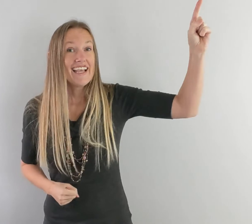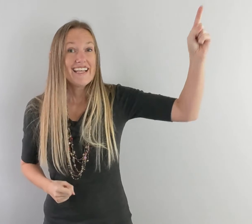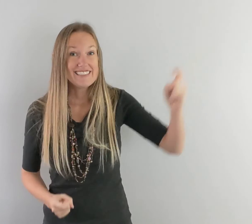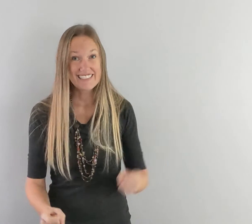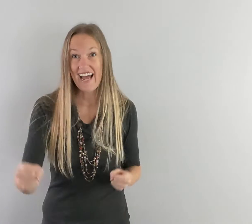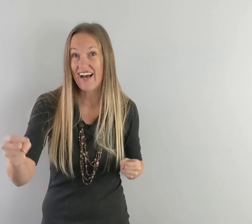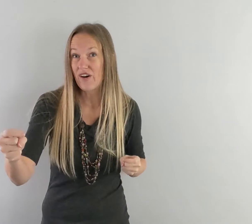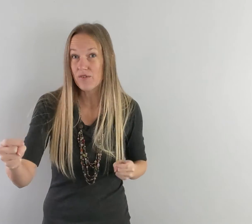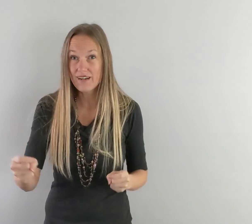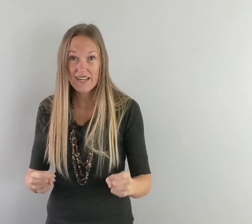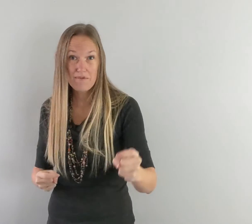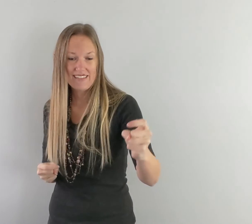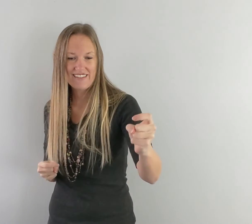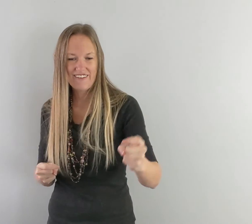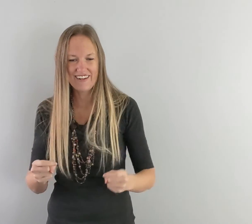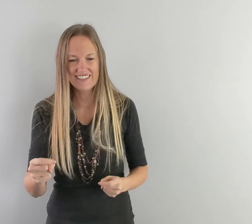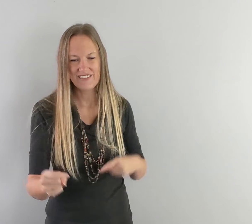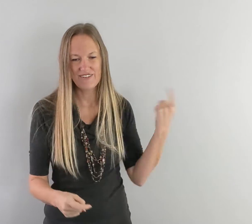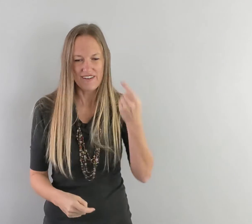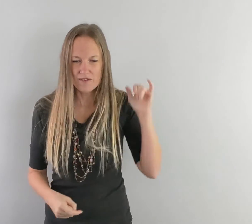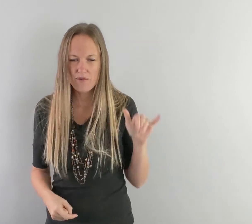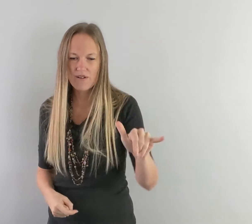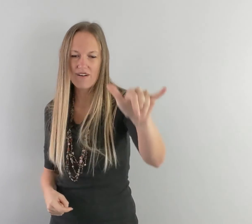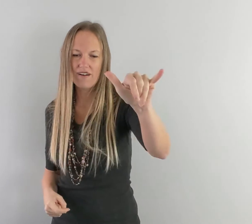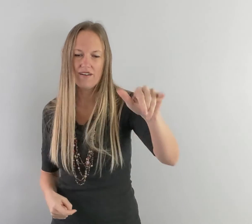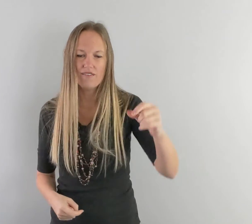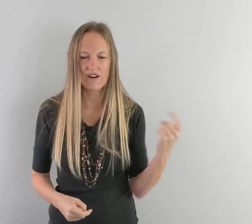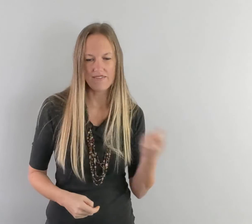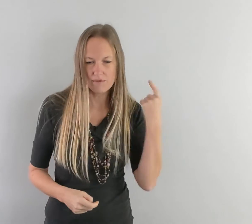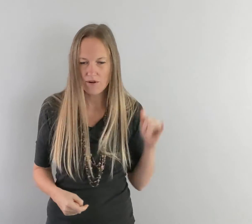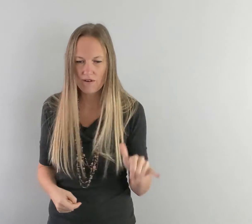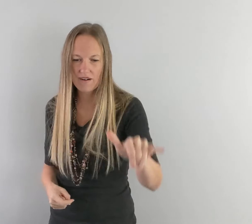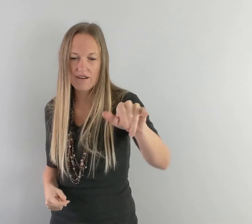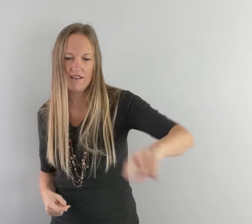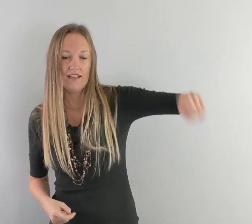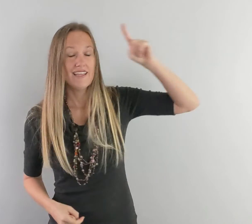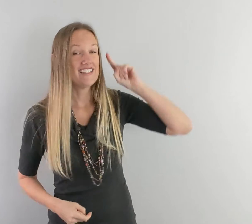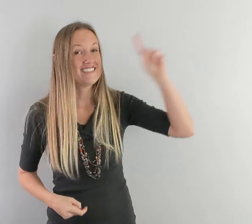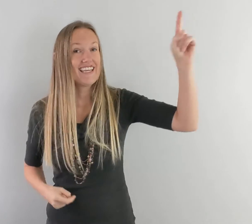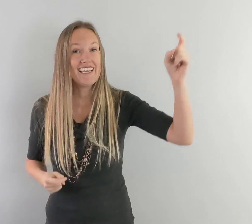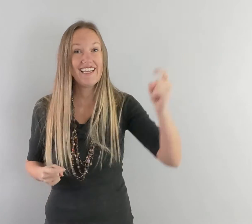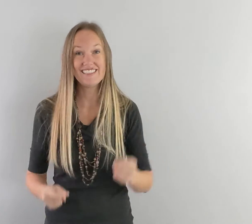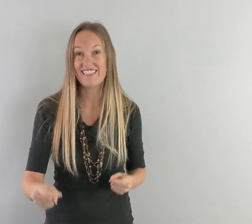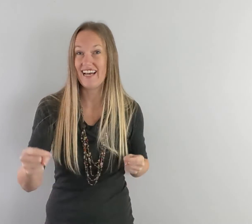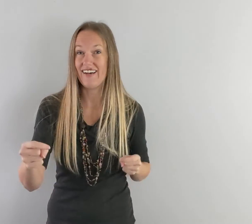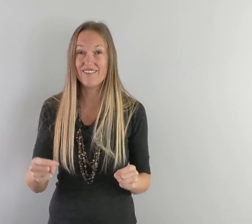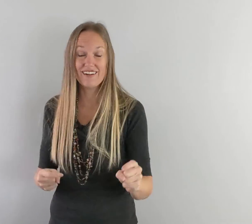He shall reign, back to the chorus, forevermore, forevermore. Yes, he shall